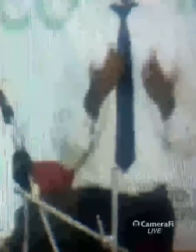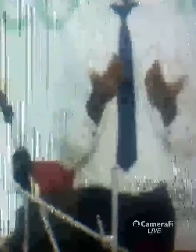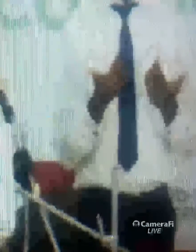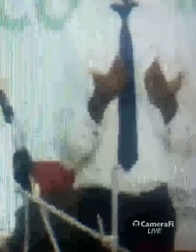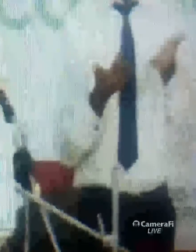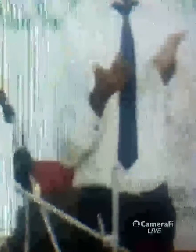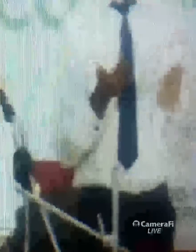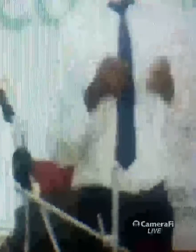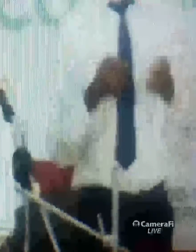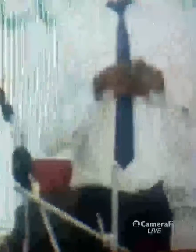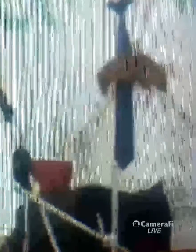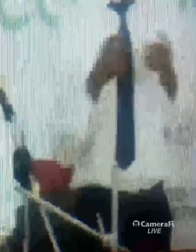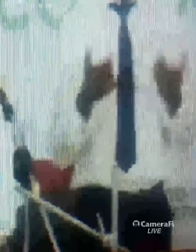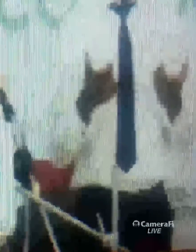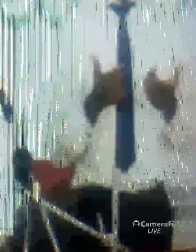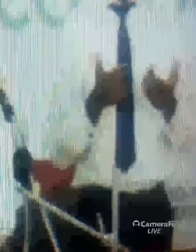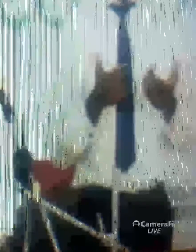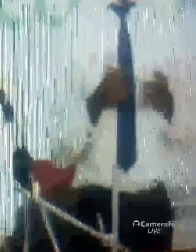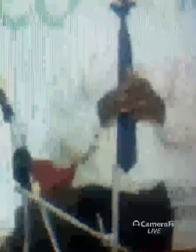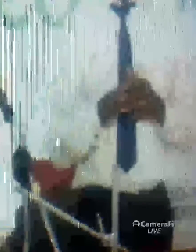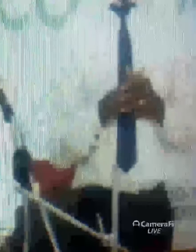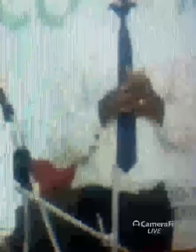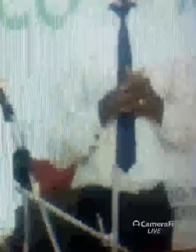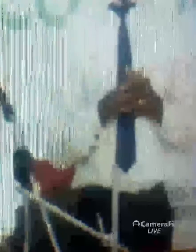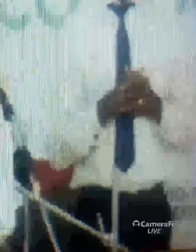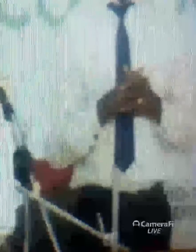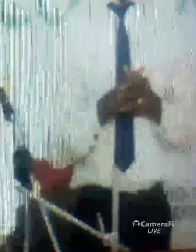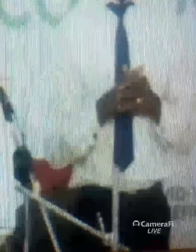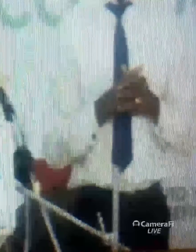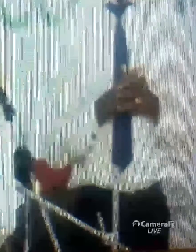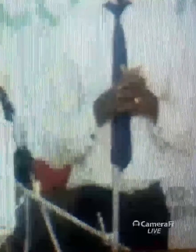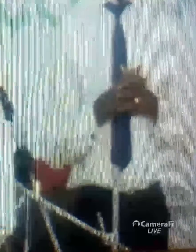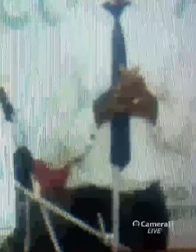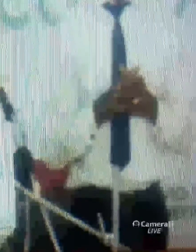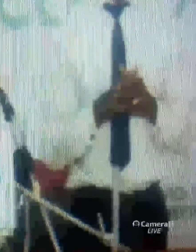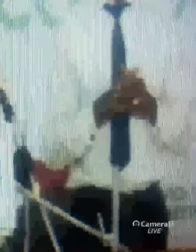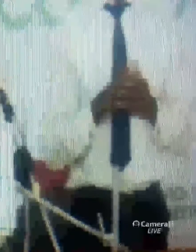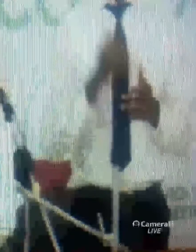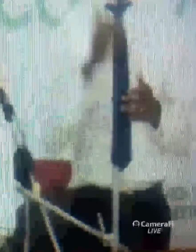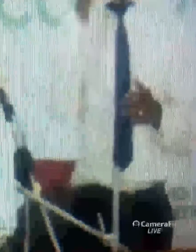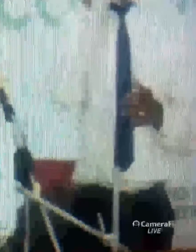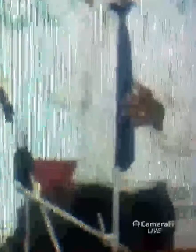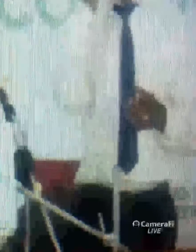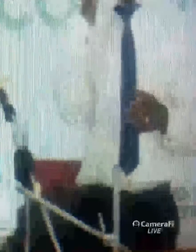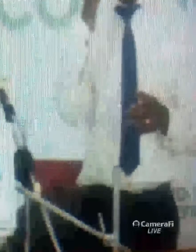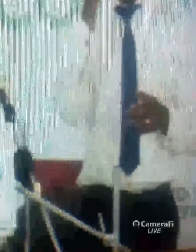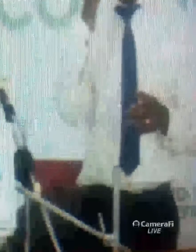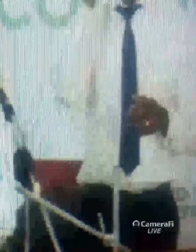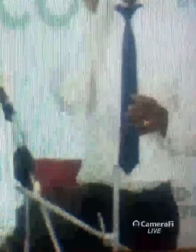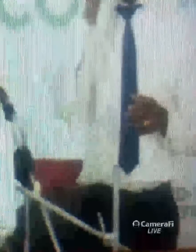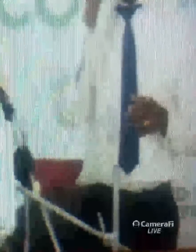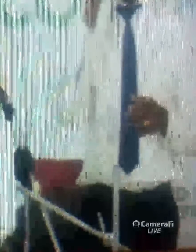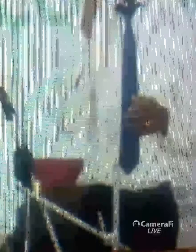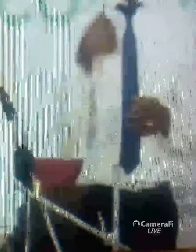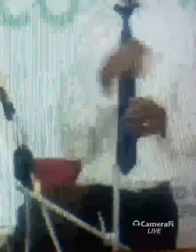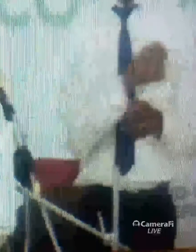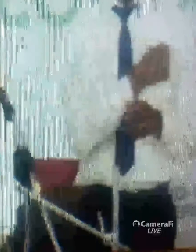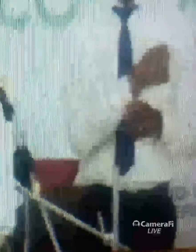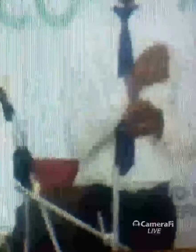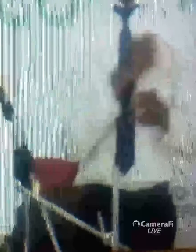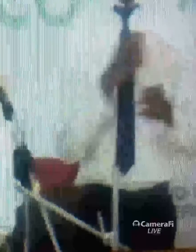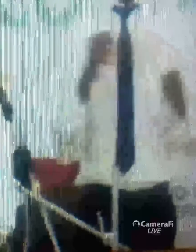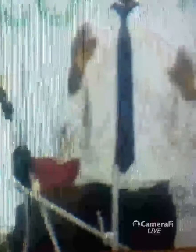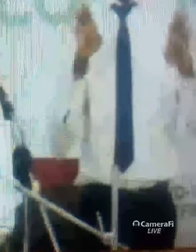4 months running. So why would we follow them and ban flights as well if we